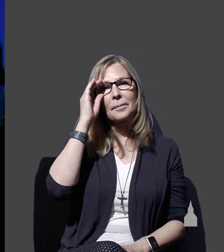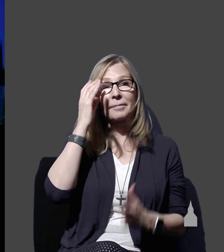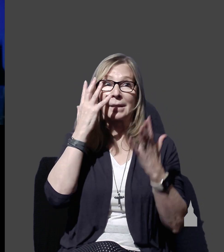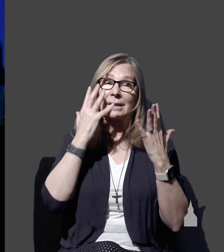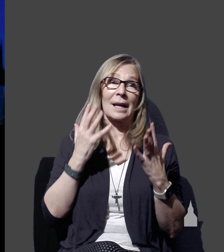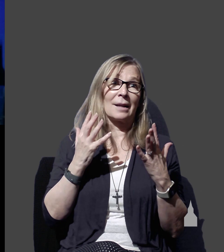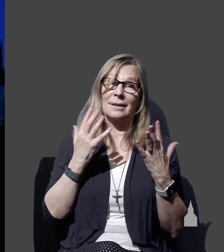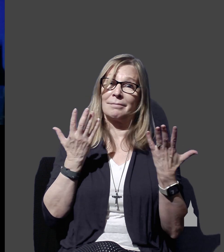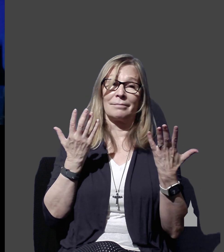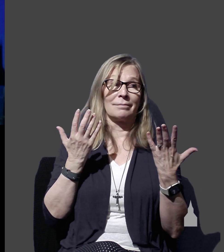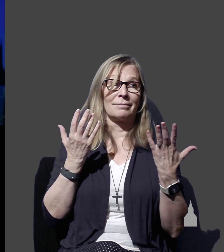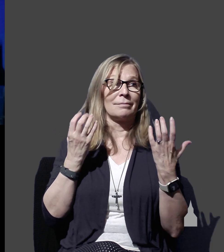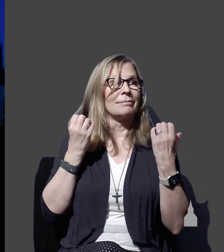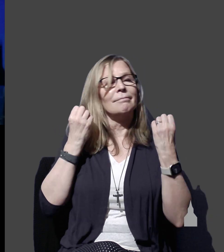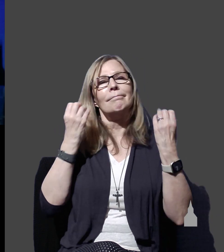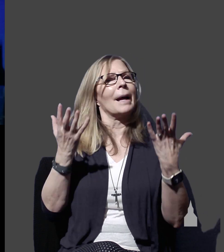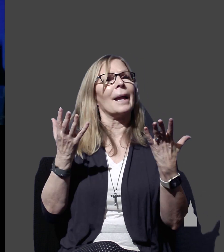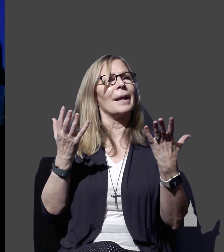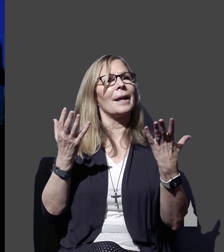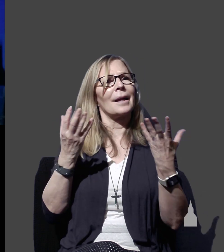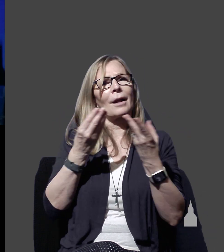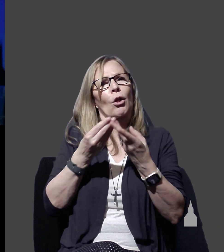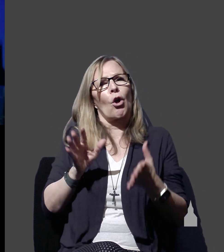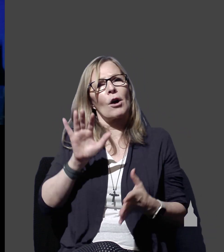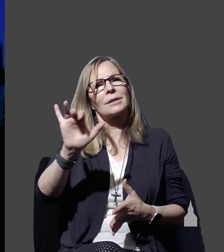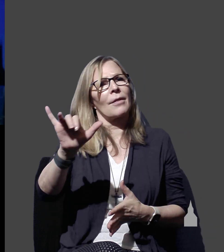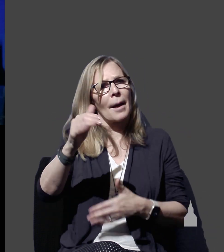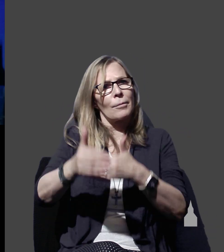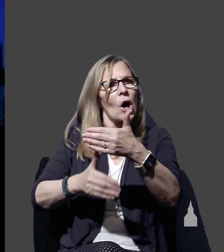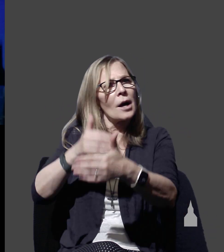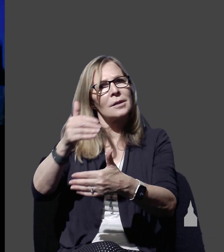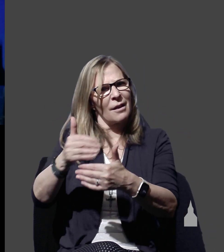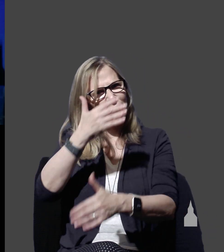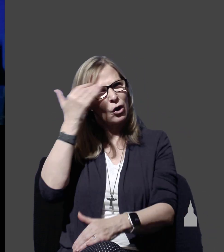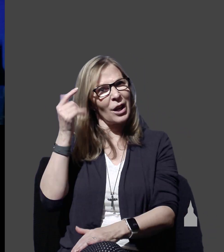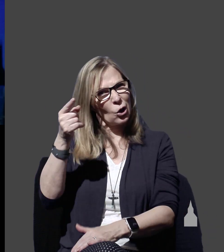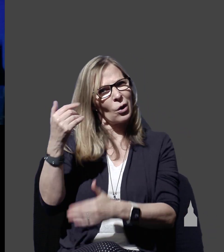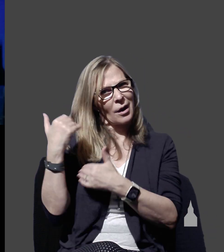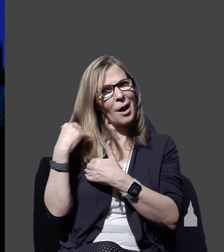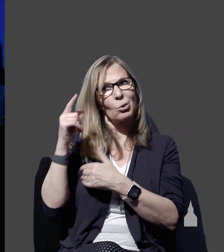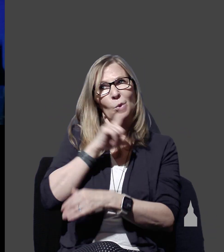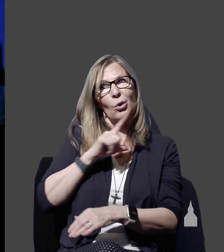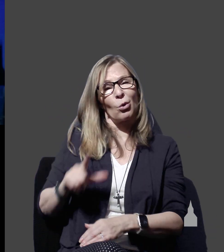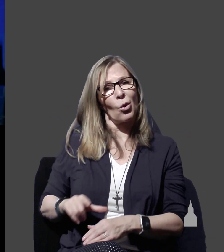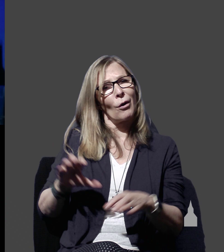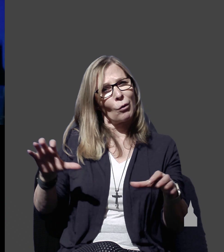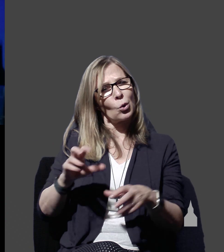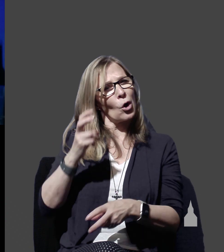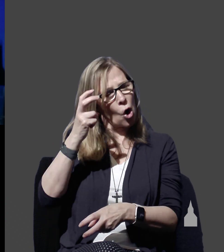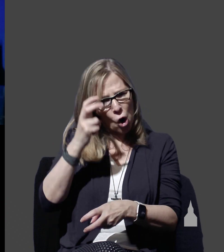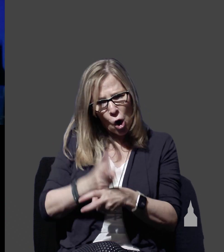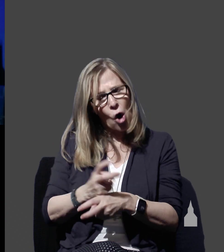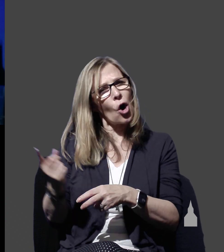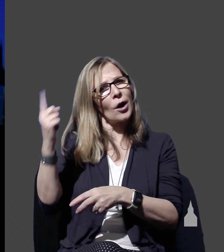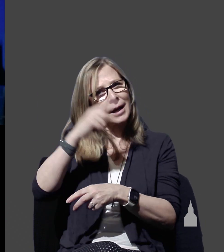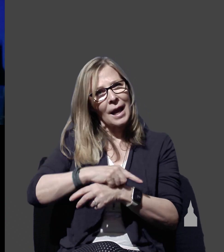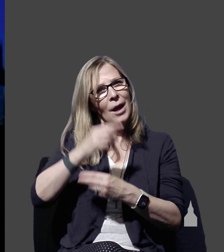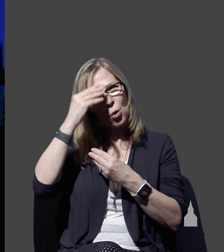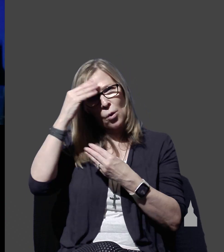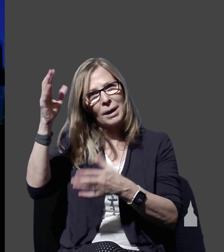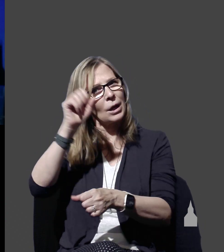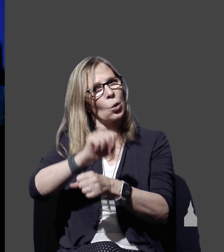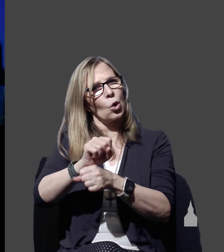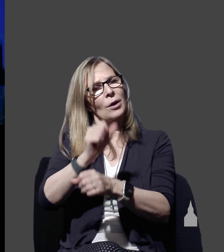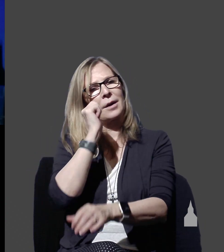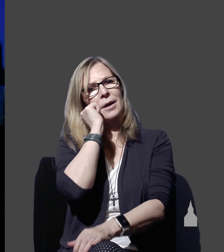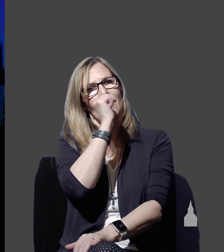Sadly, I think many get lost in that process and forget that they're accountable to the Lord for doing a hard day's obedient work